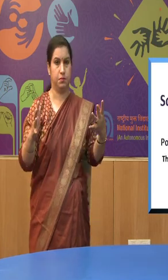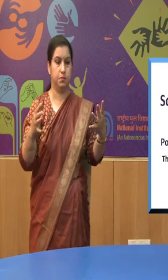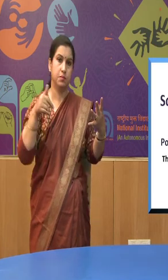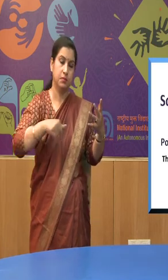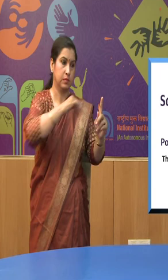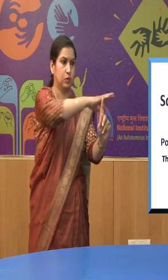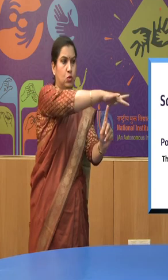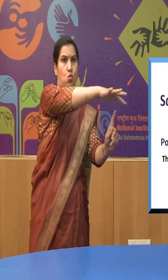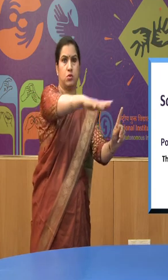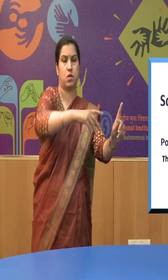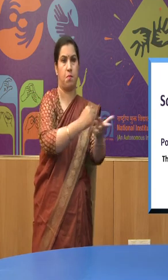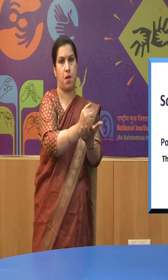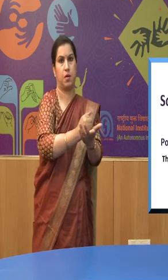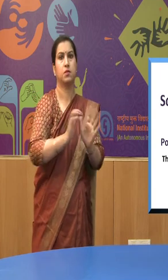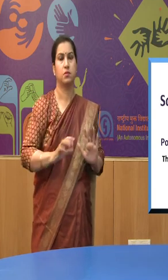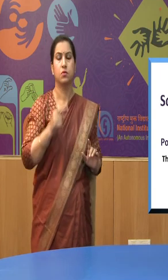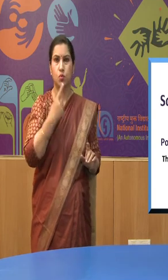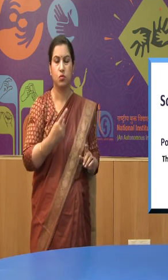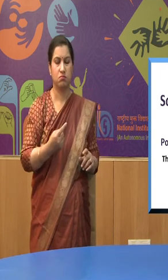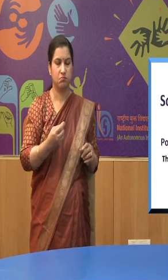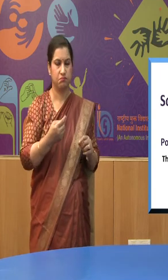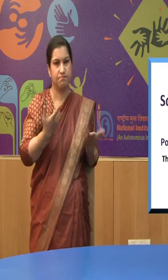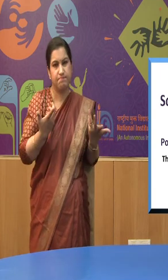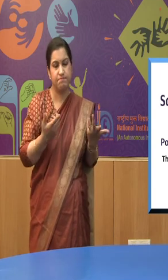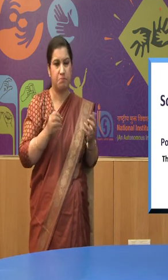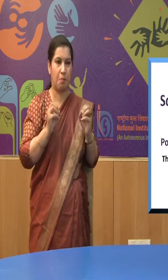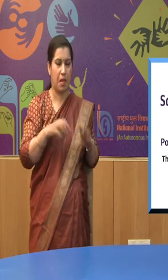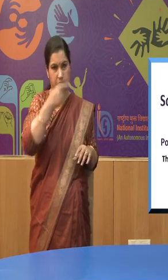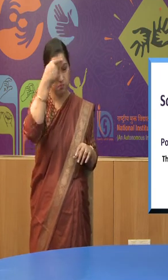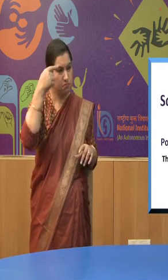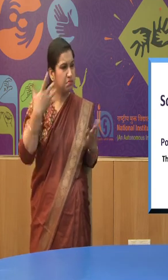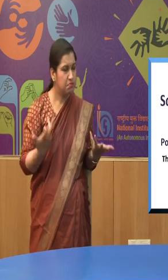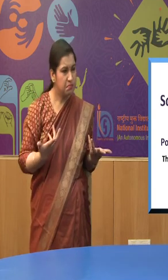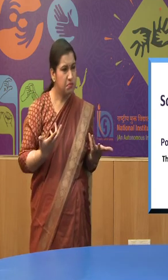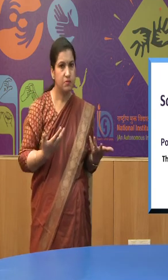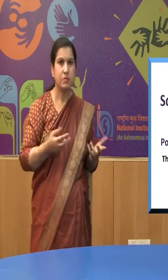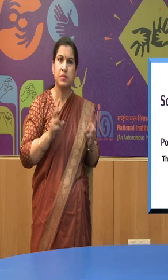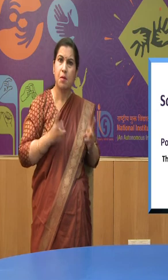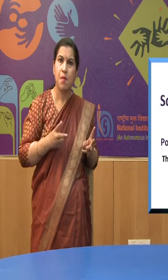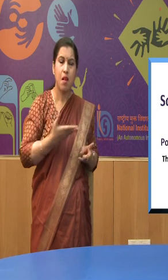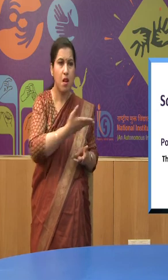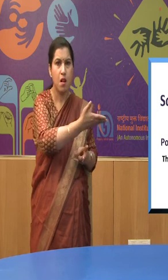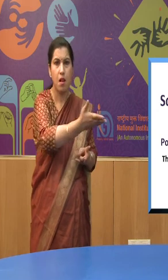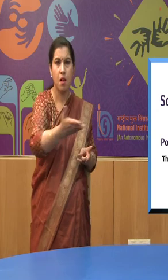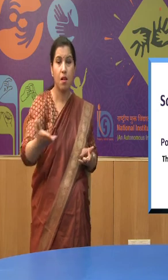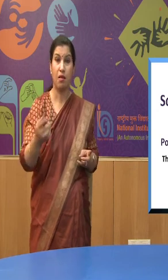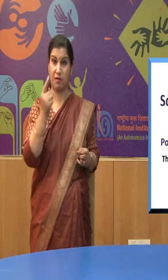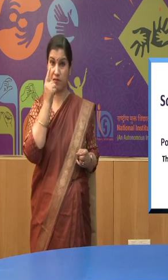It is really unfortunate to say that even in general, the position of women